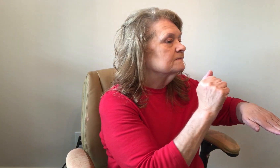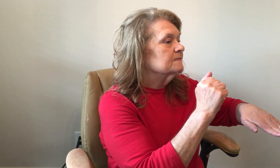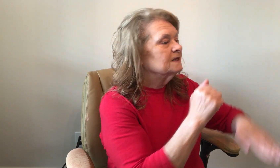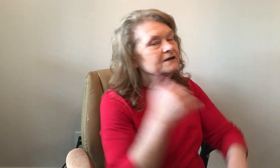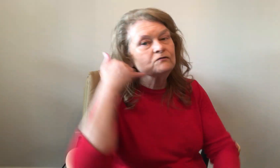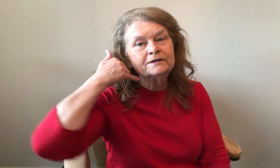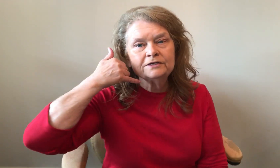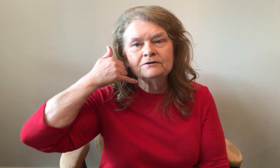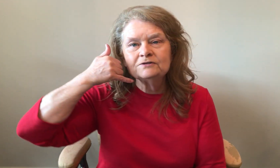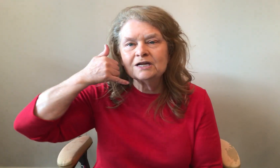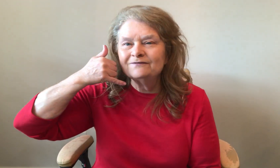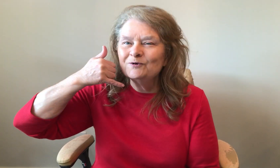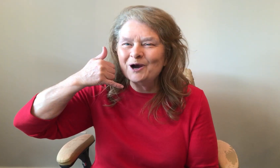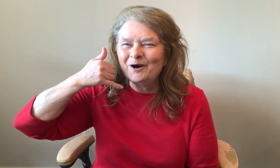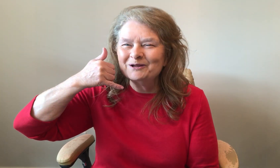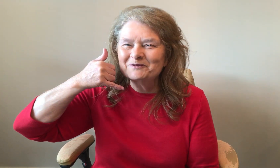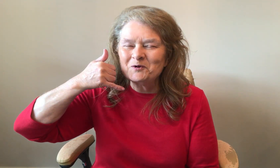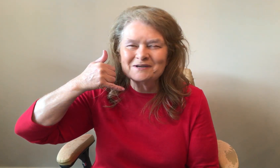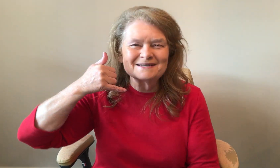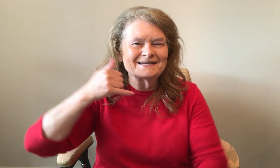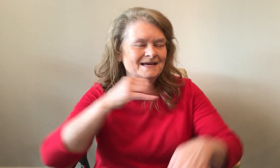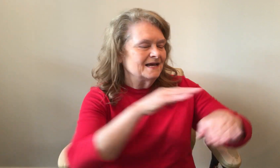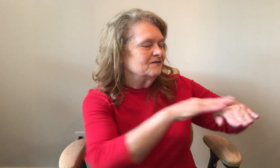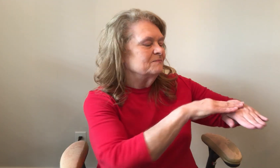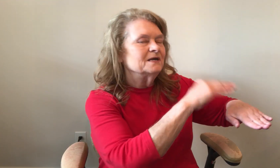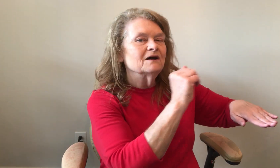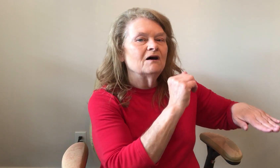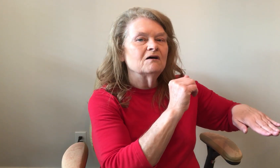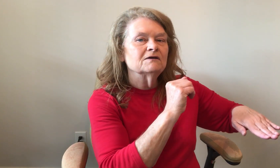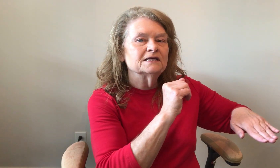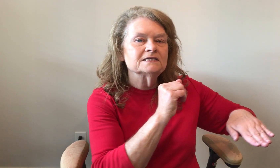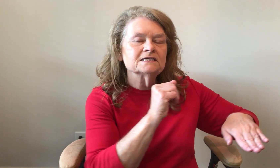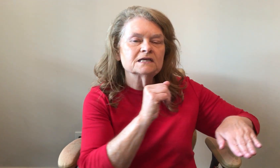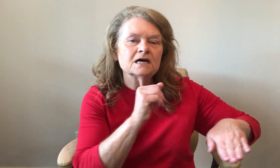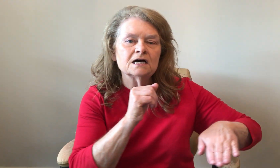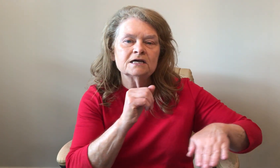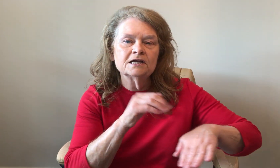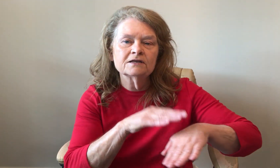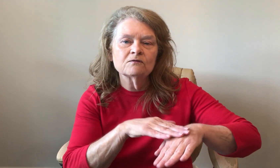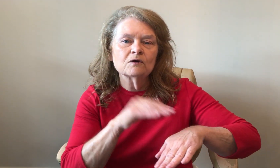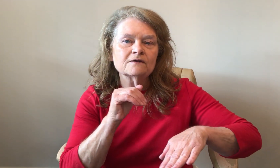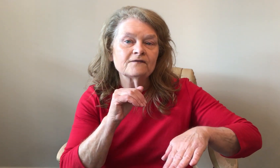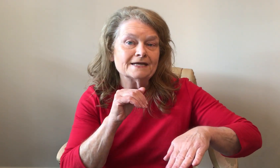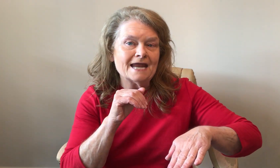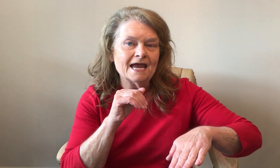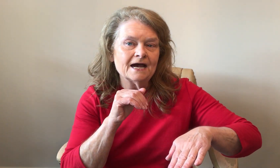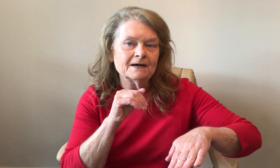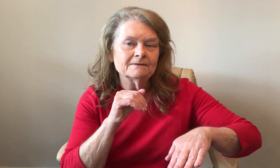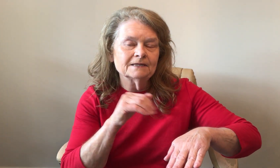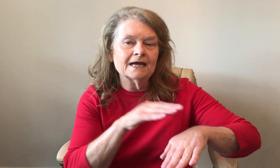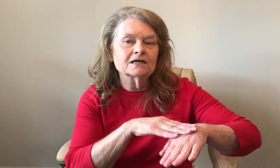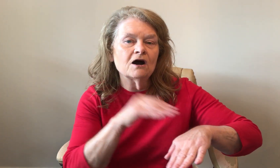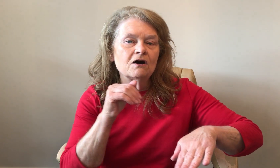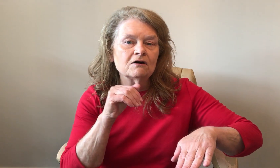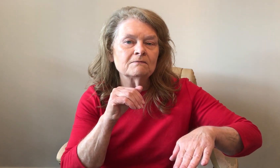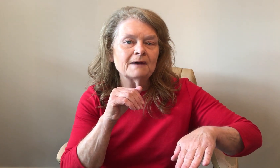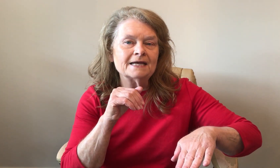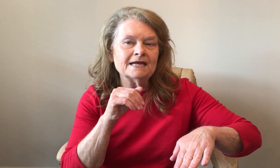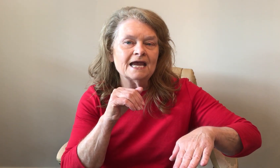Now you wouldn't do telephone call, of course. It would be call. This is another word for like call by name,